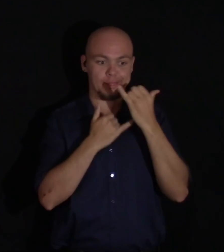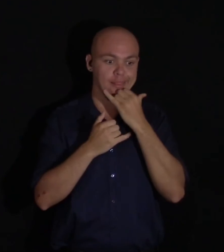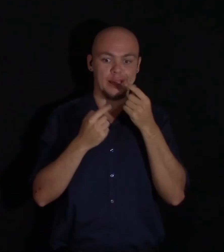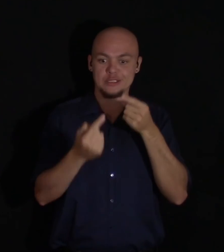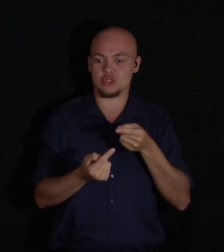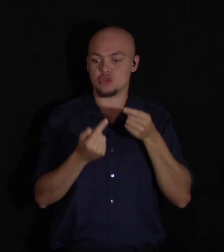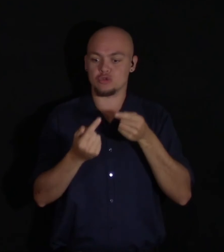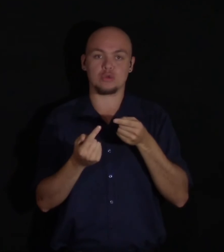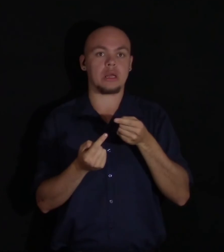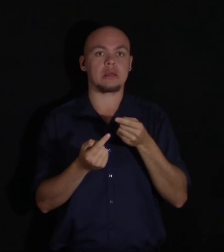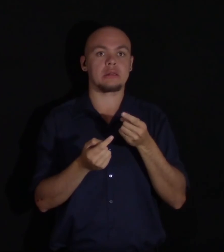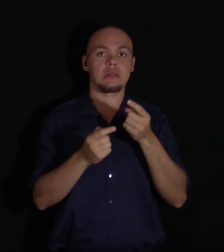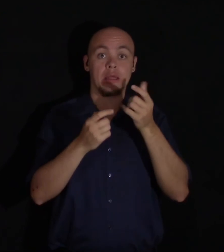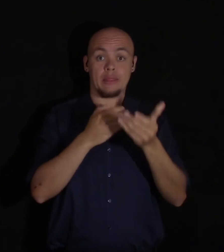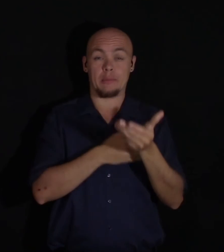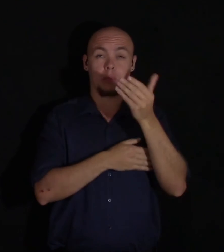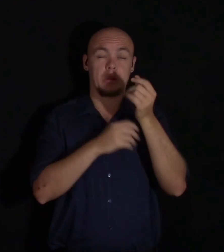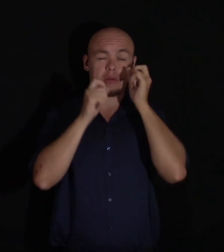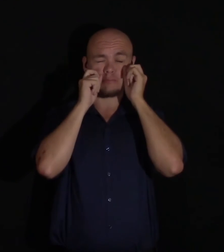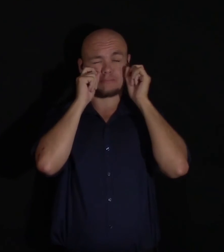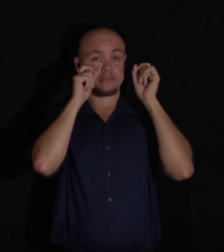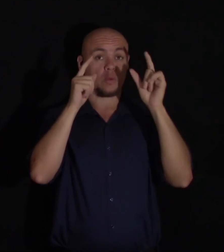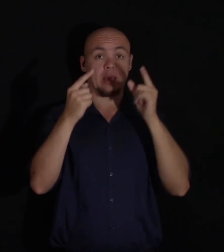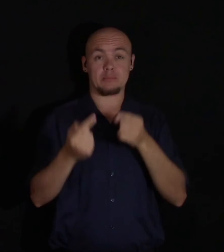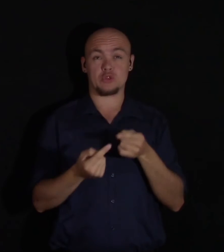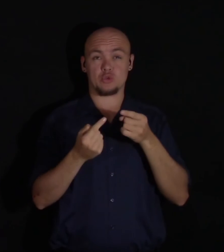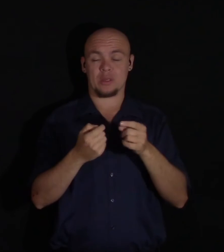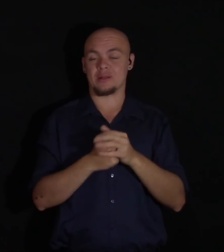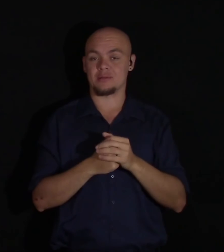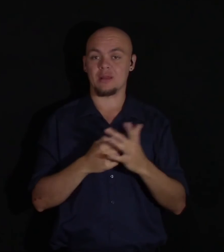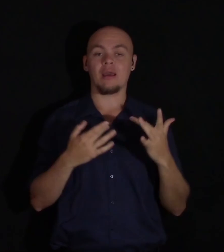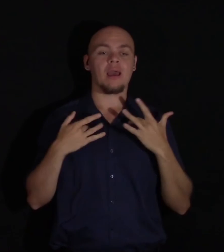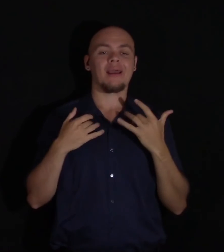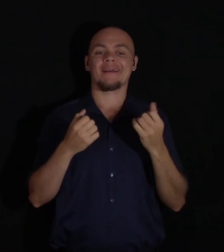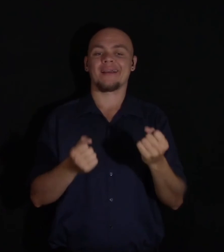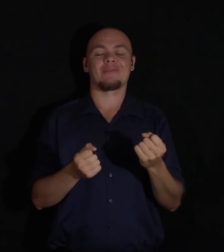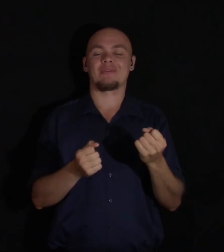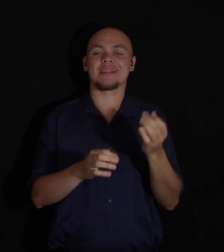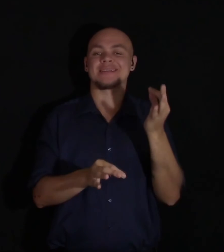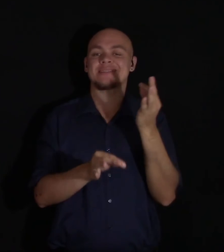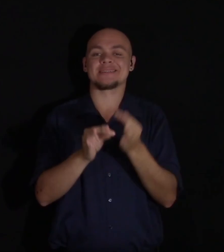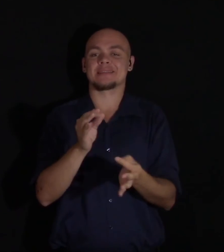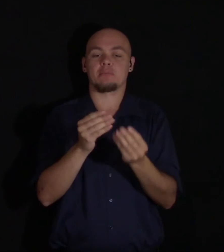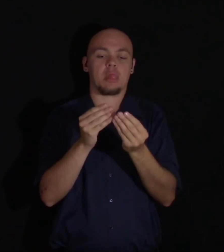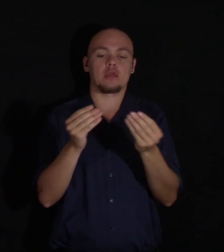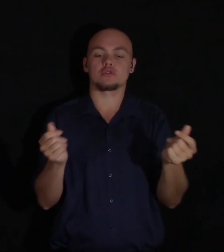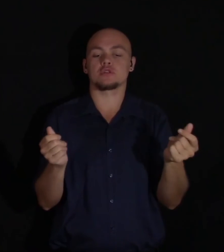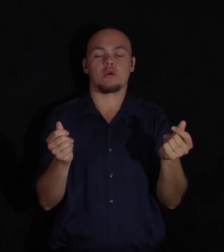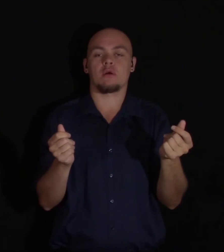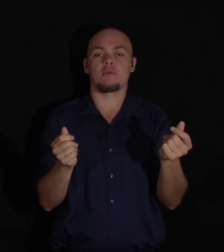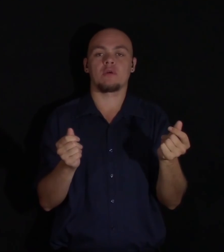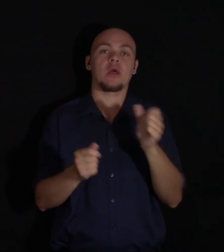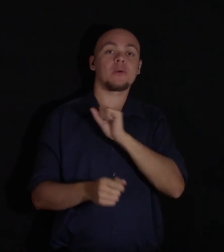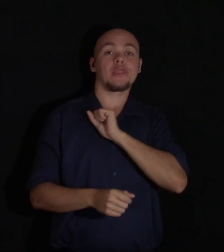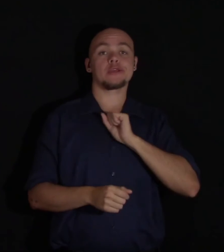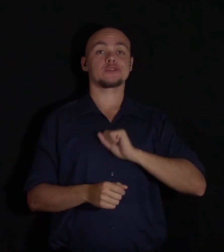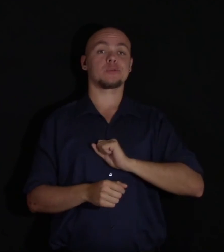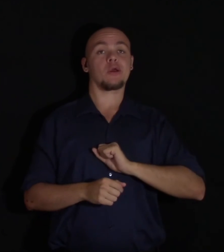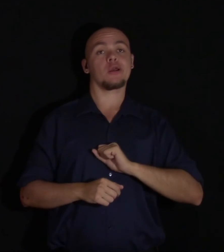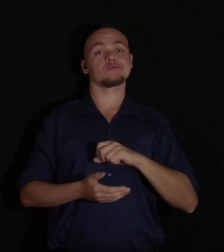struggle to get up in the morning, confidence cannot simply be solved with a superhero